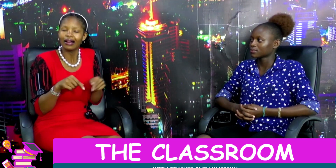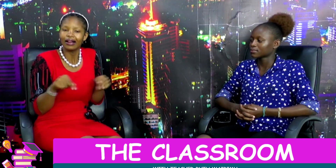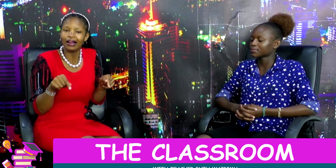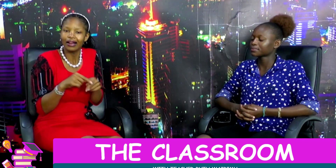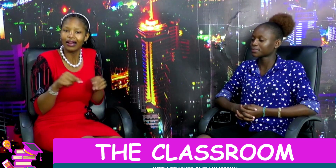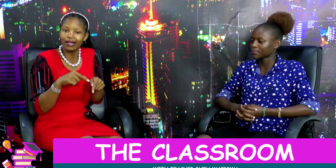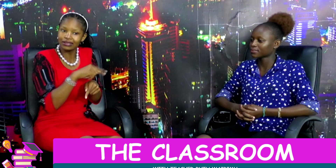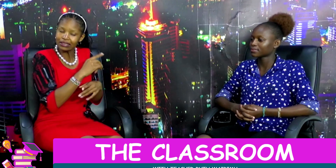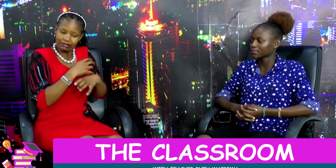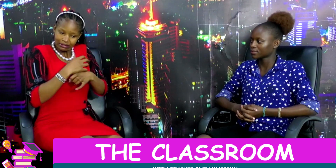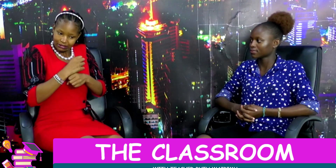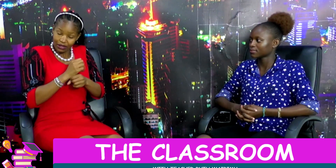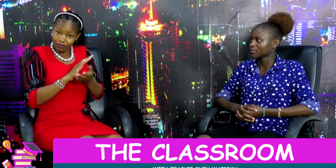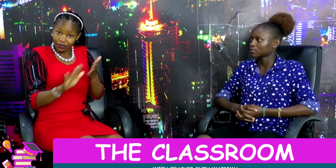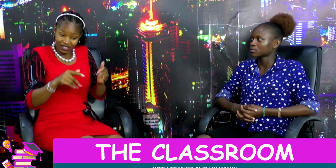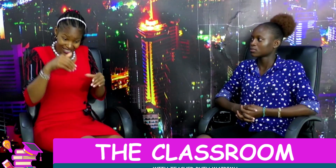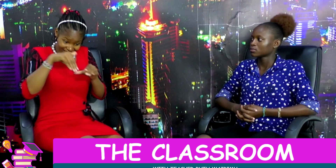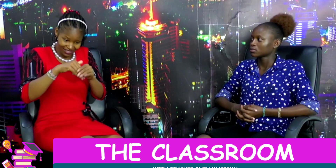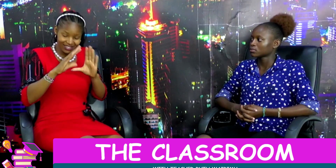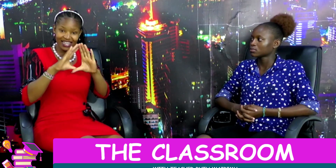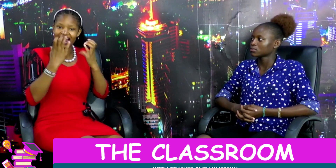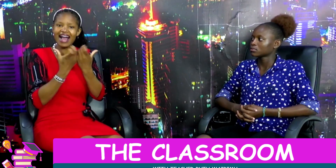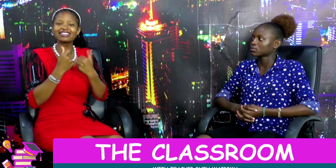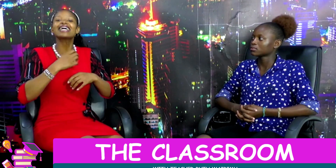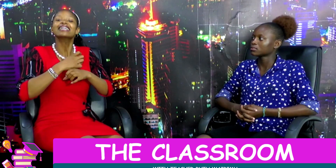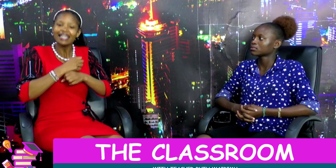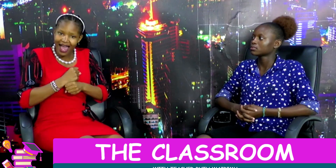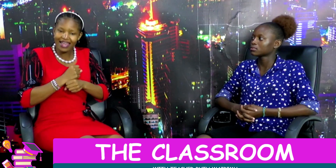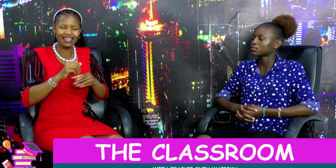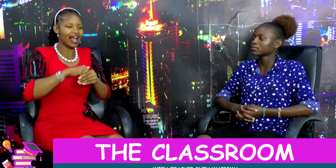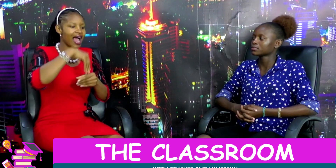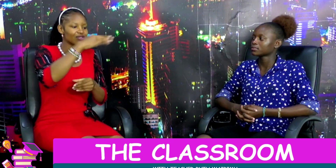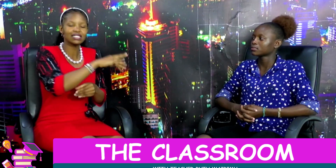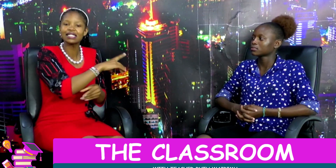how she wasn't even confident in class.